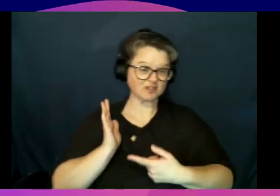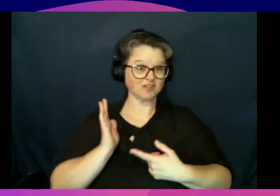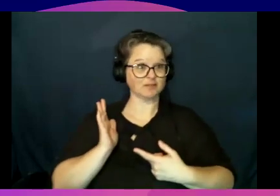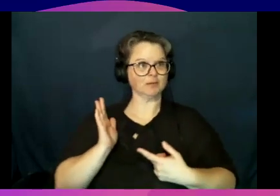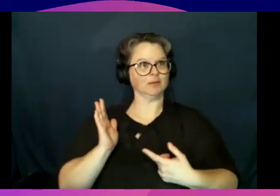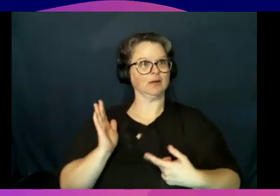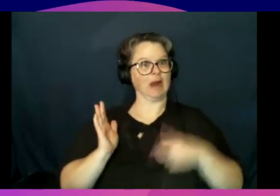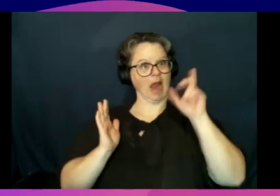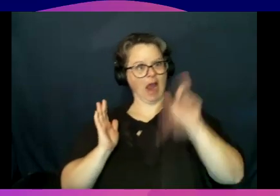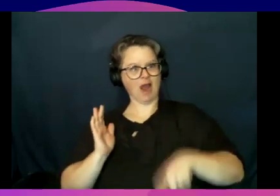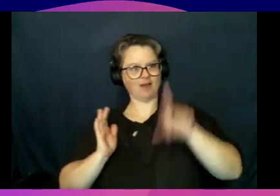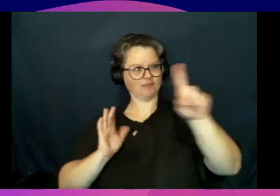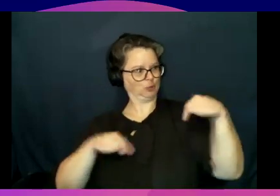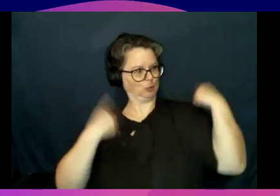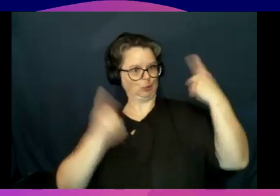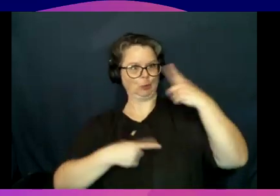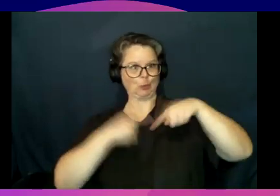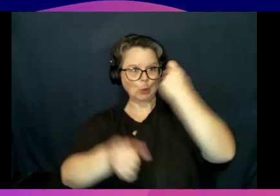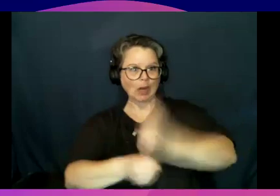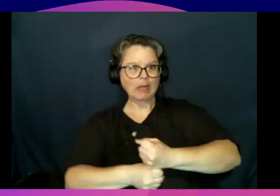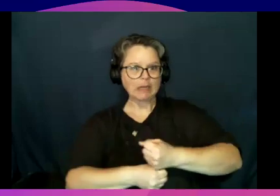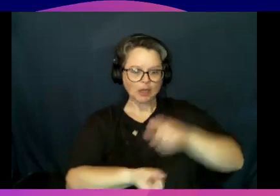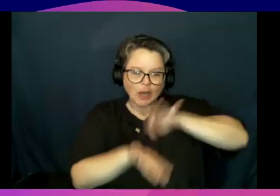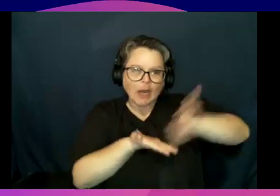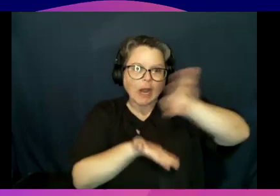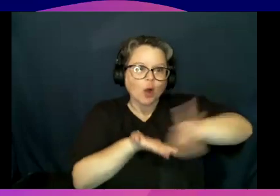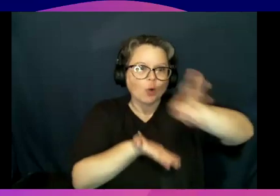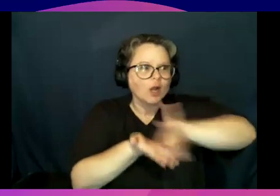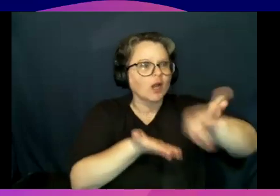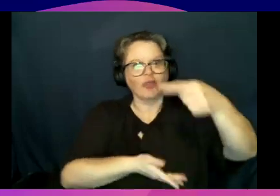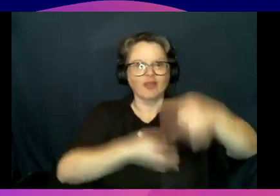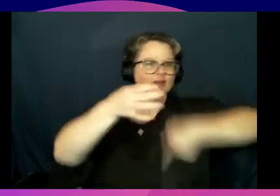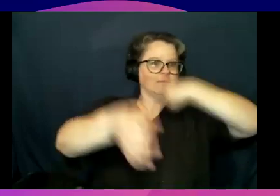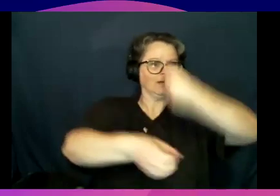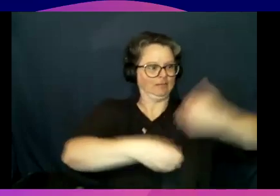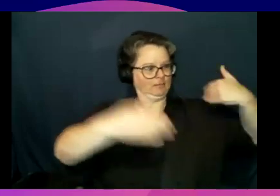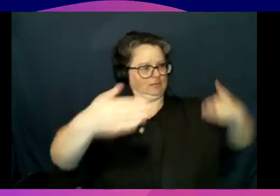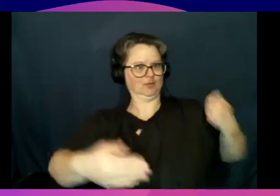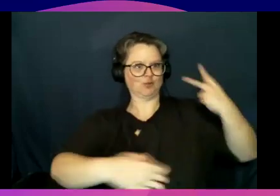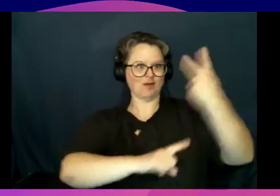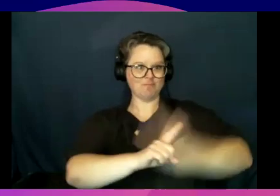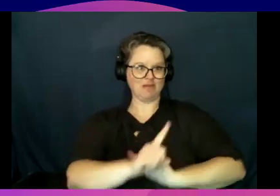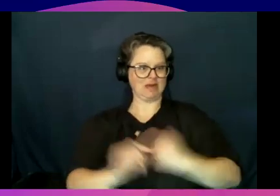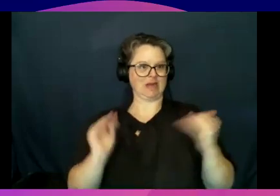that. It could also be things as simple as, you know, we've been working together as a team for a